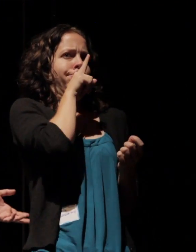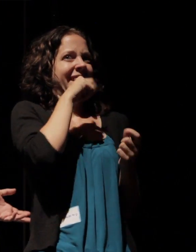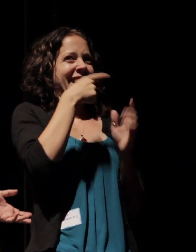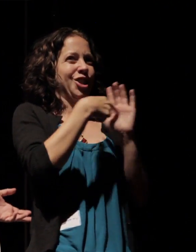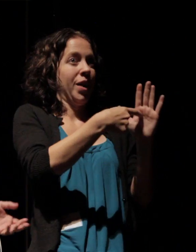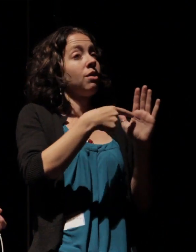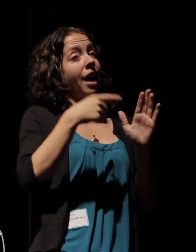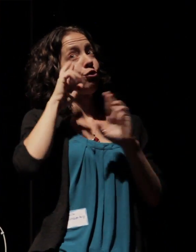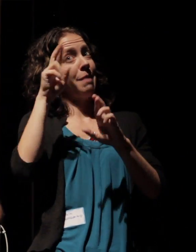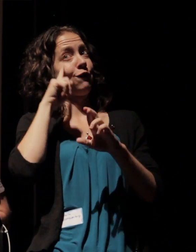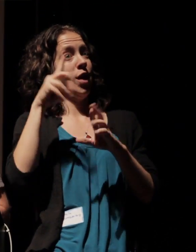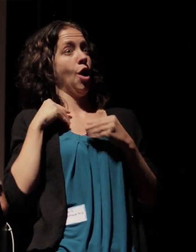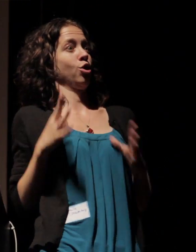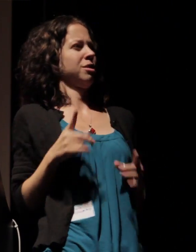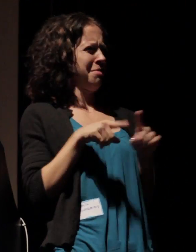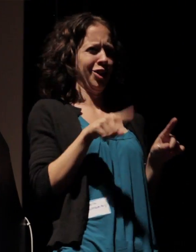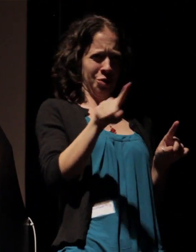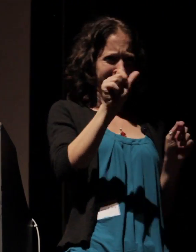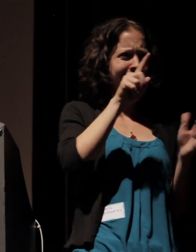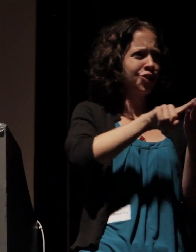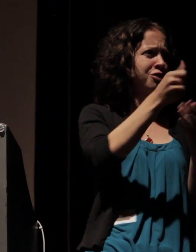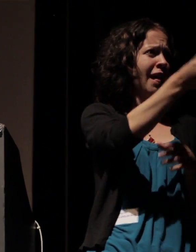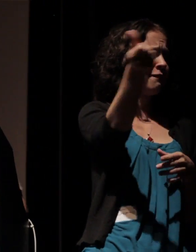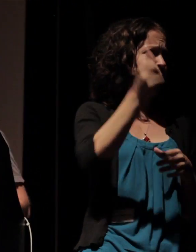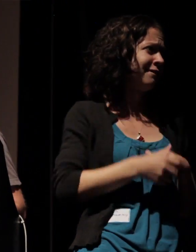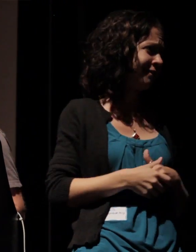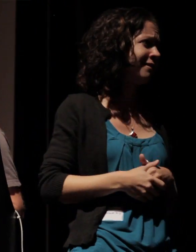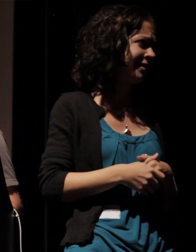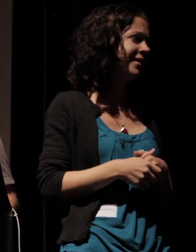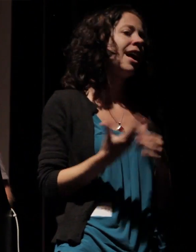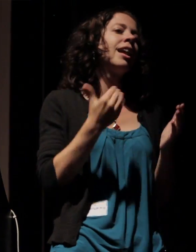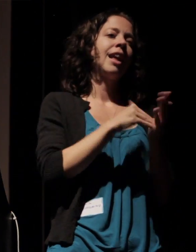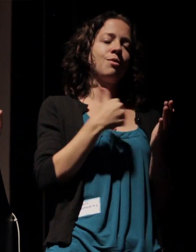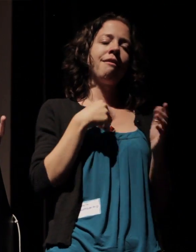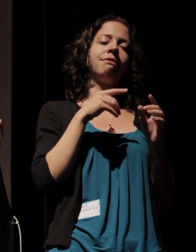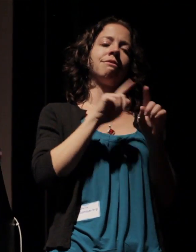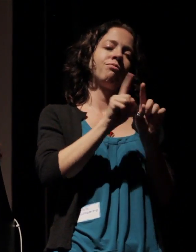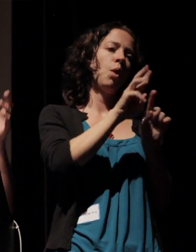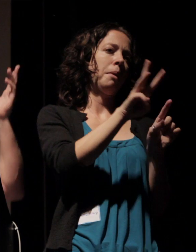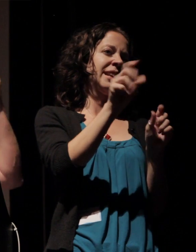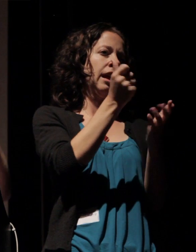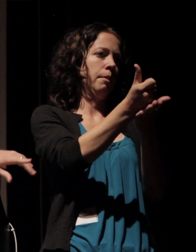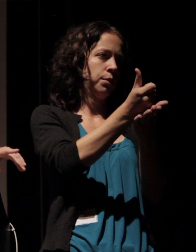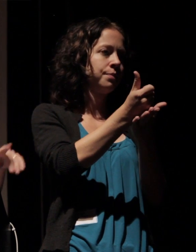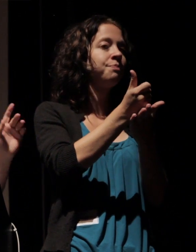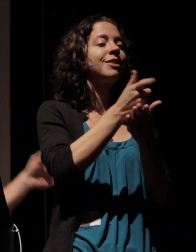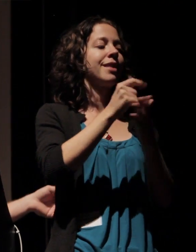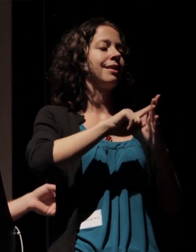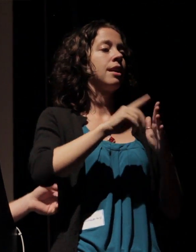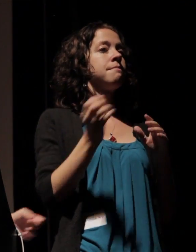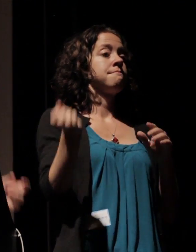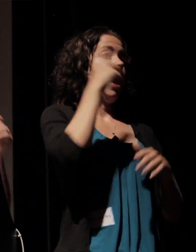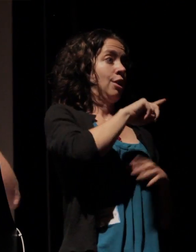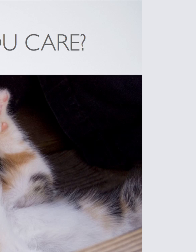respect for the owners of Ignite Boulder, but you can actually go look at that yourself. And again, there are websites that actually can help you do this. So back to the beginning.